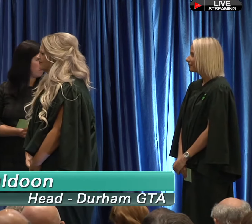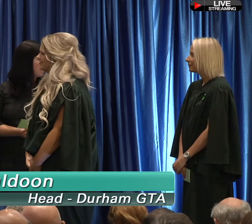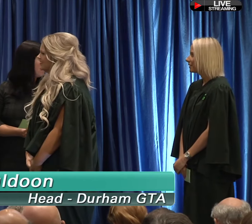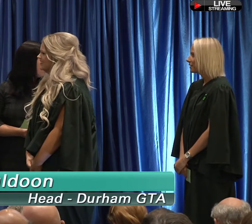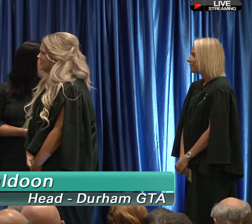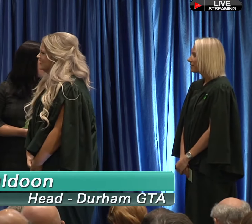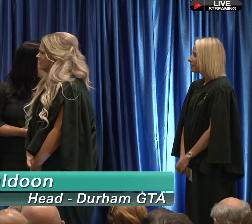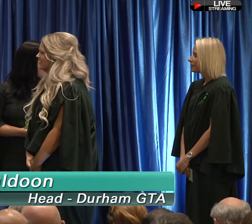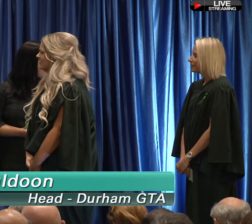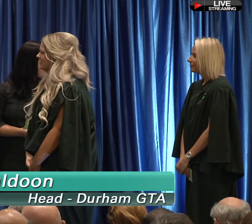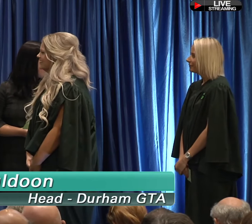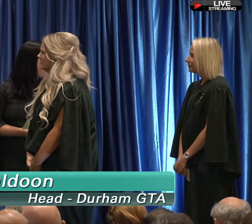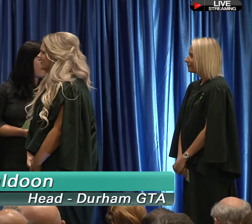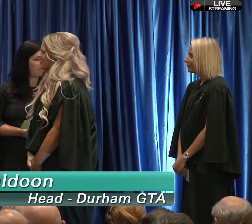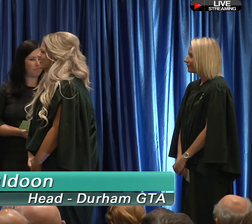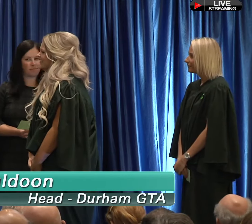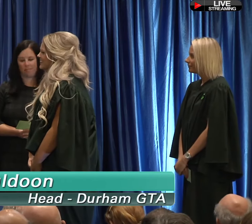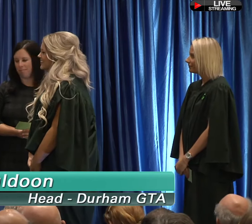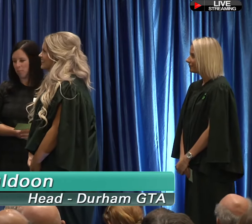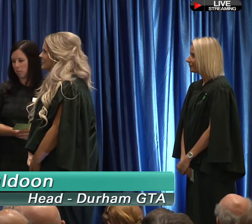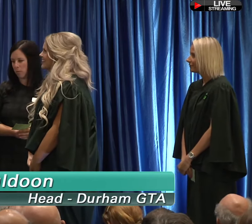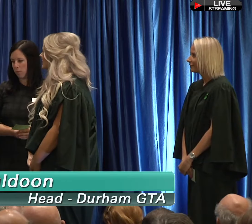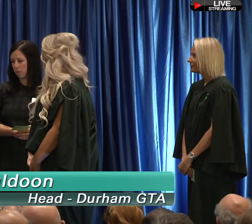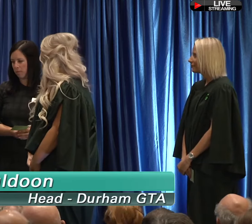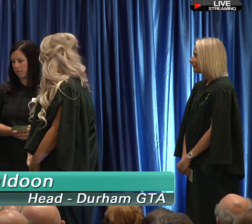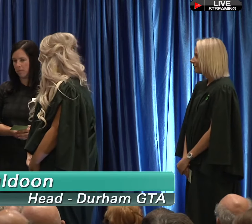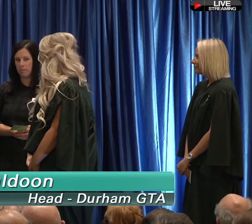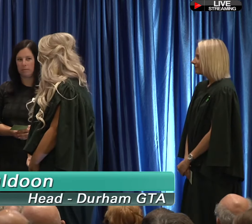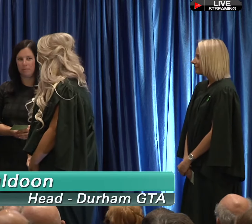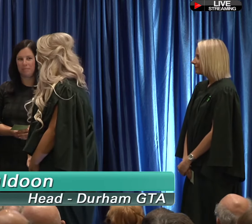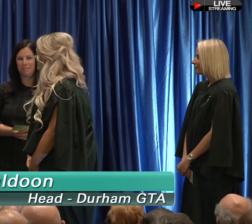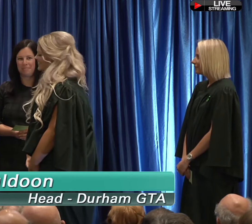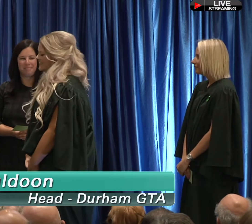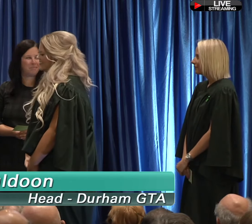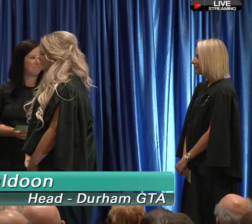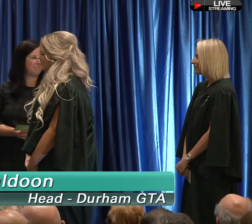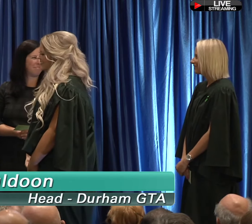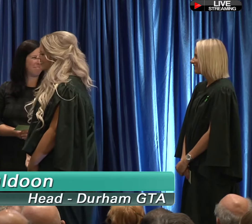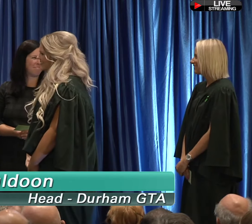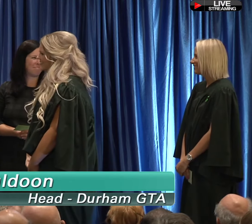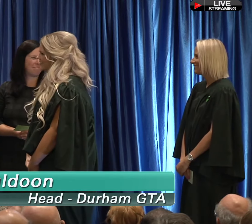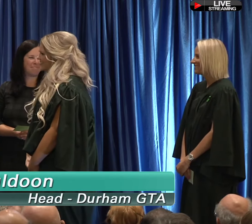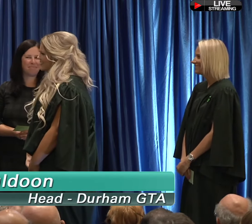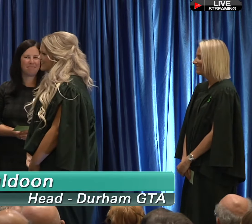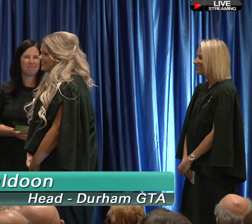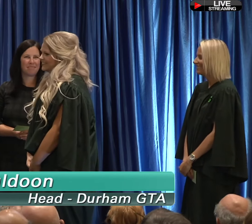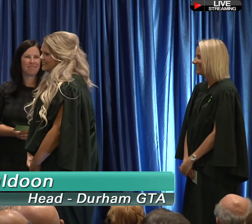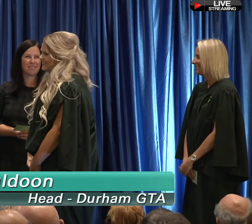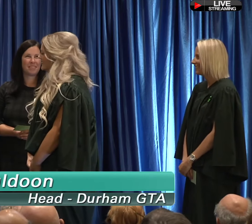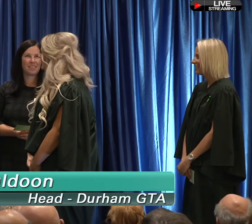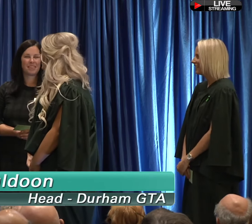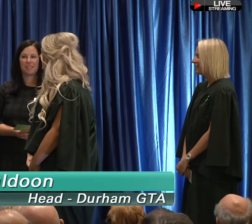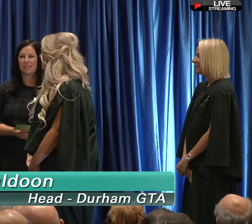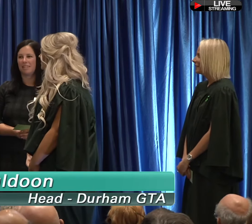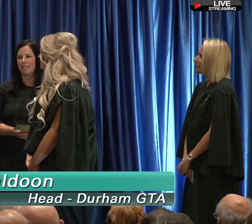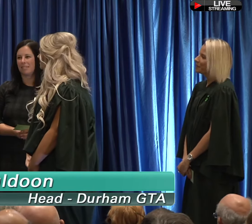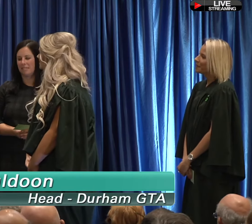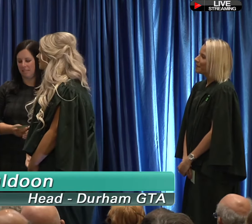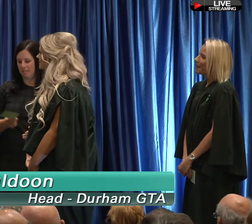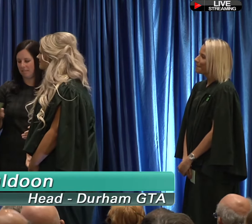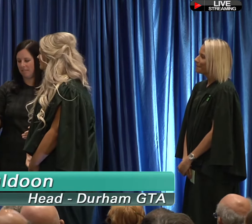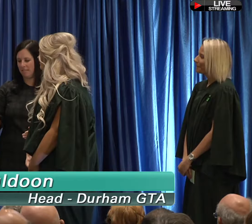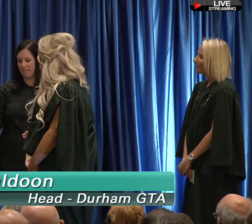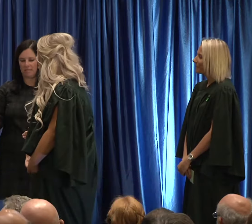whose names will be read, whom the Senate has duly declared worthy of the honor, that they may receive the certificate at your